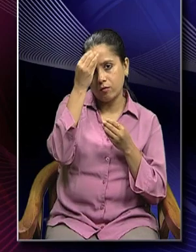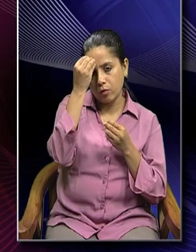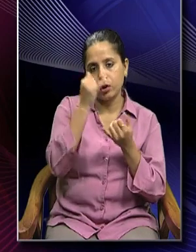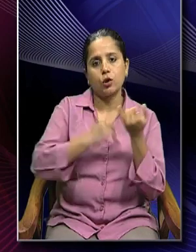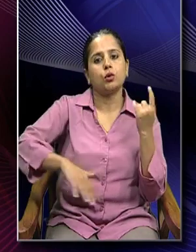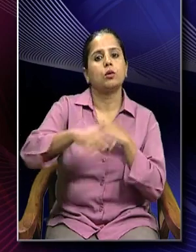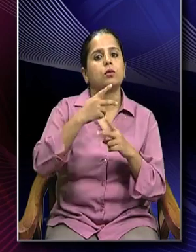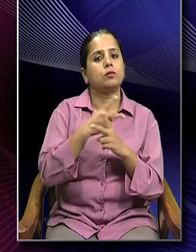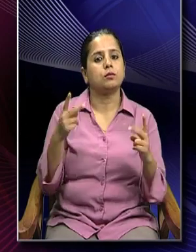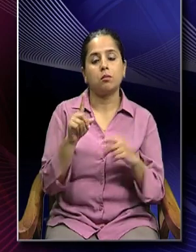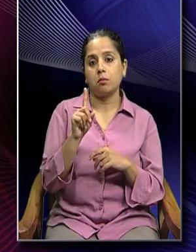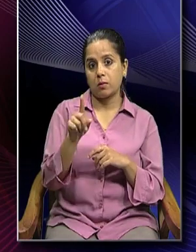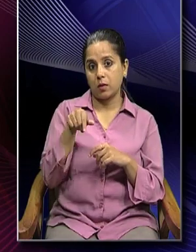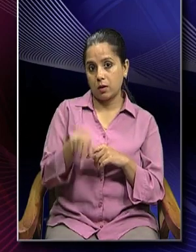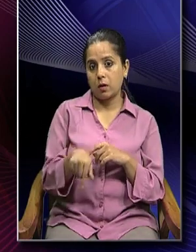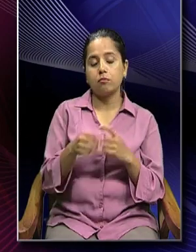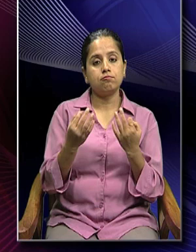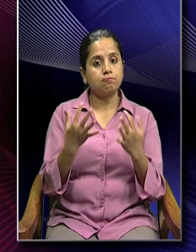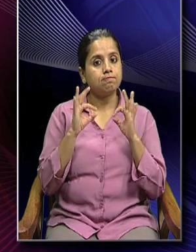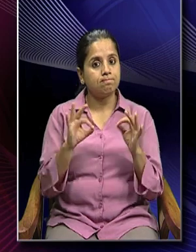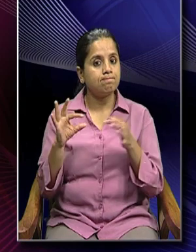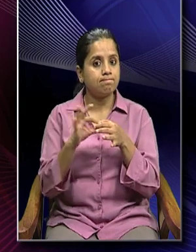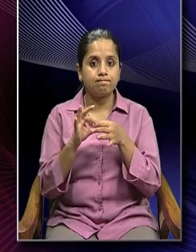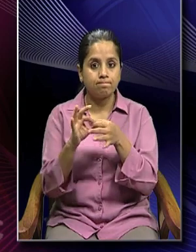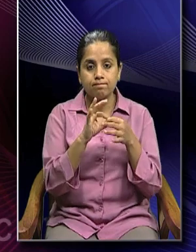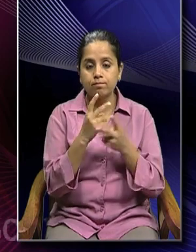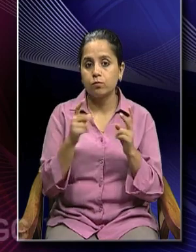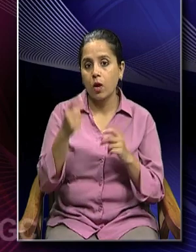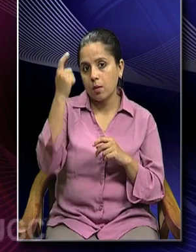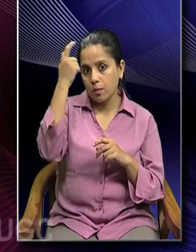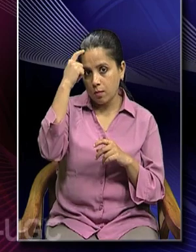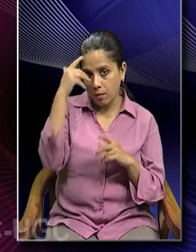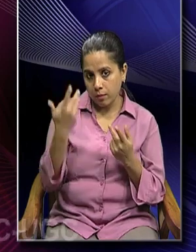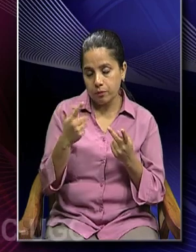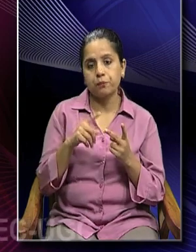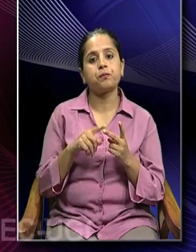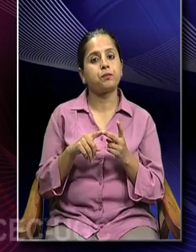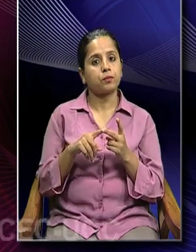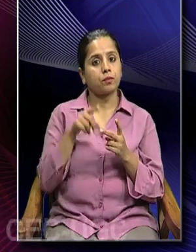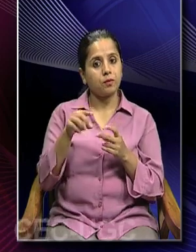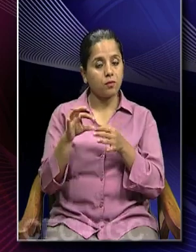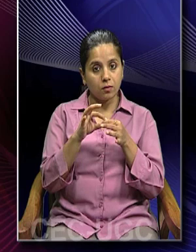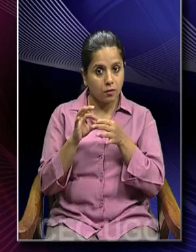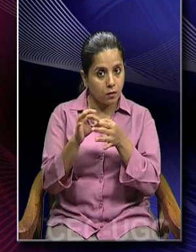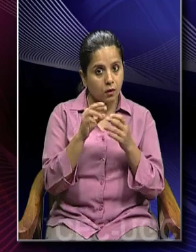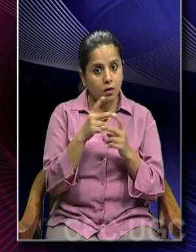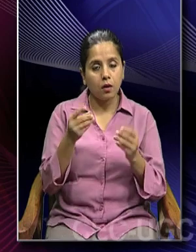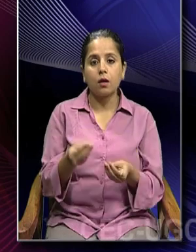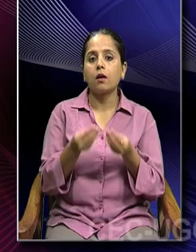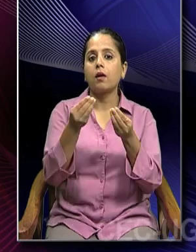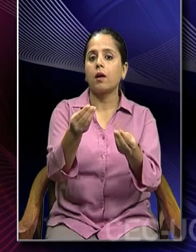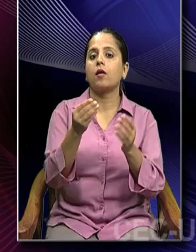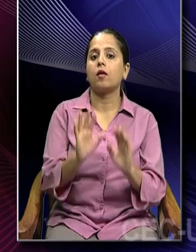society, wherein there is a greater interconnectivity of minds, and that interconnectivity is facilitated